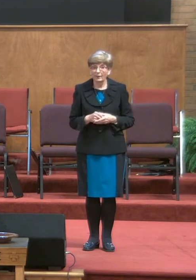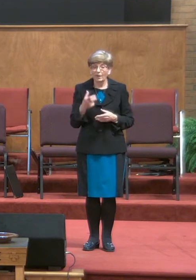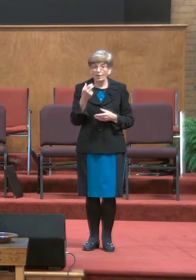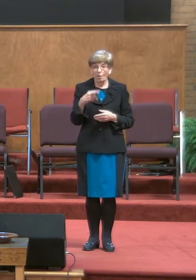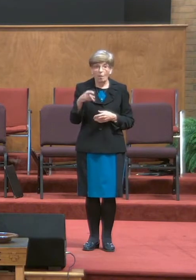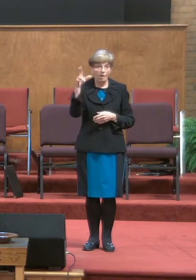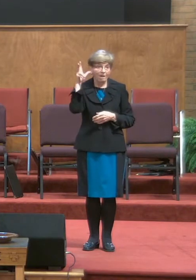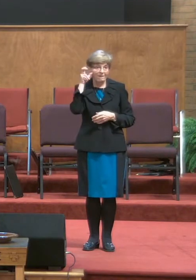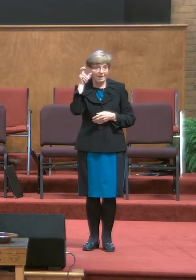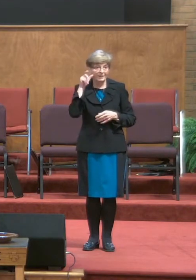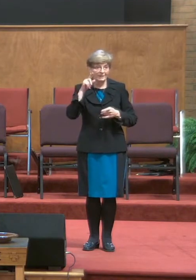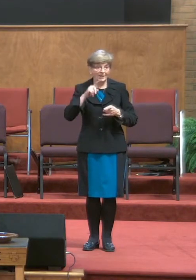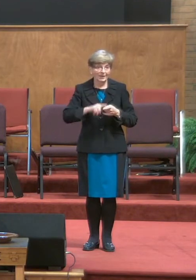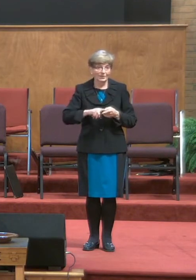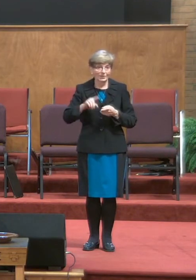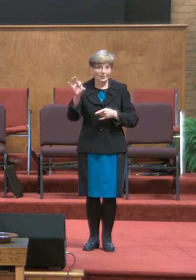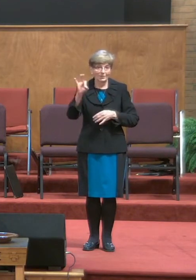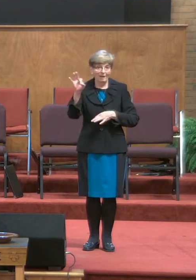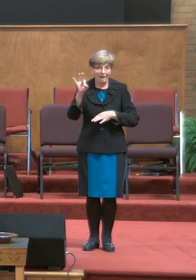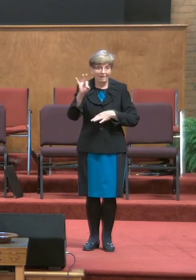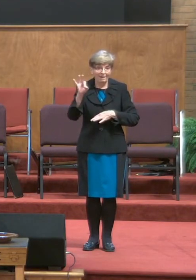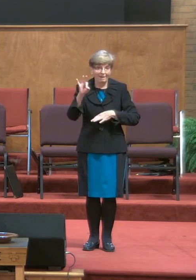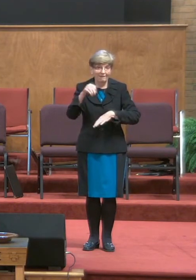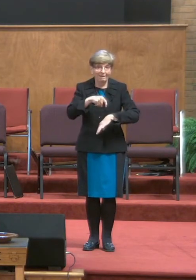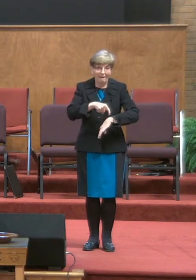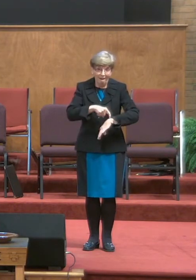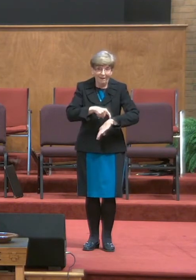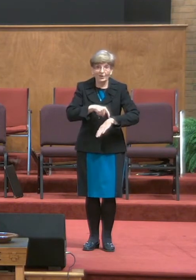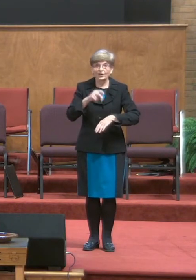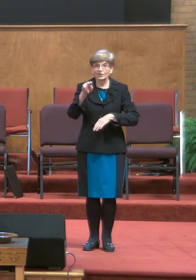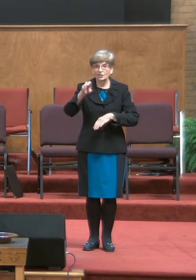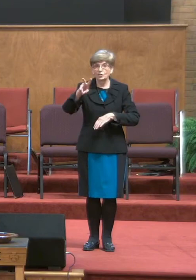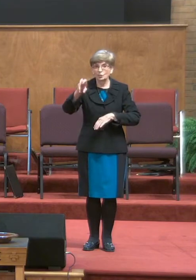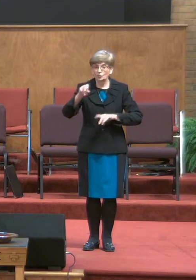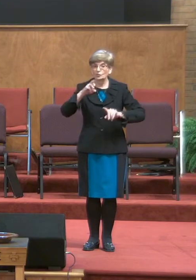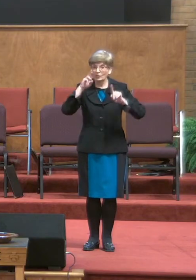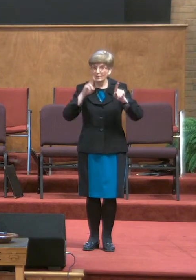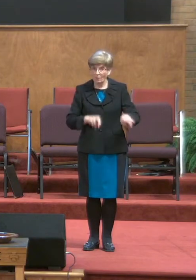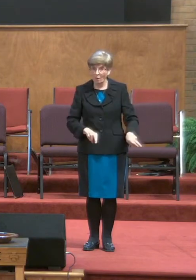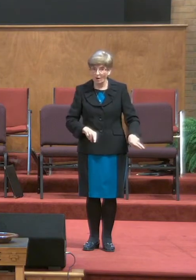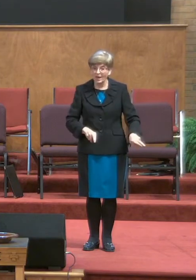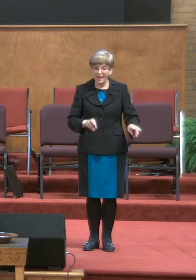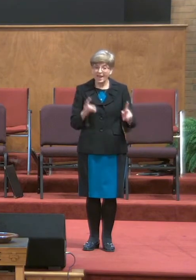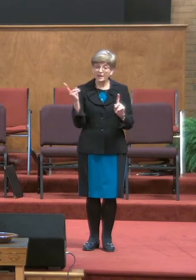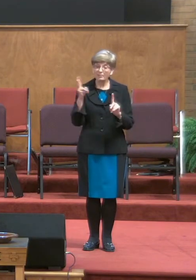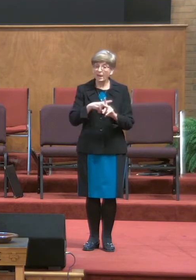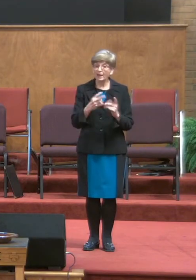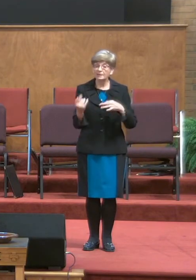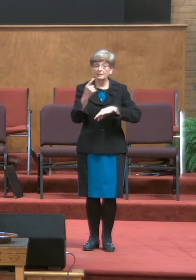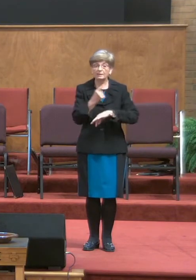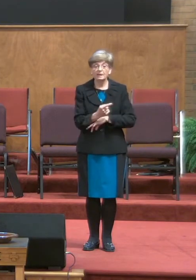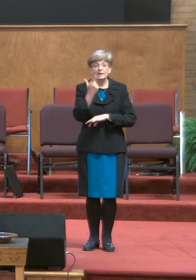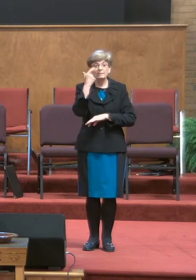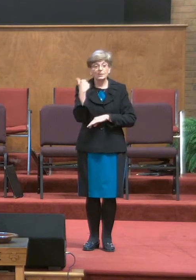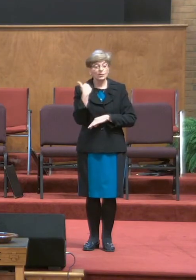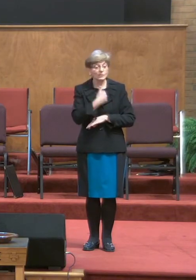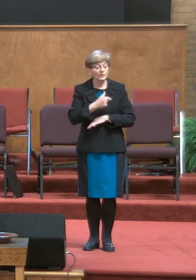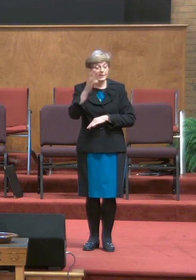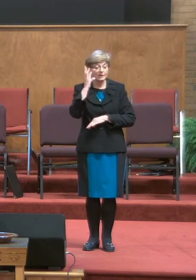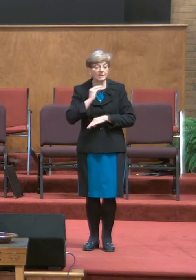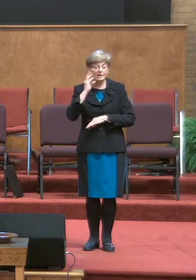the 9 o'clock news report. It is contemporary because we are going through much of the same things